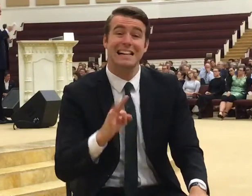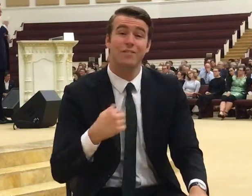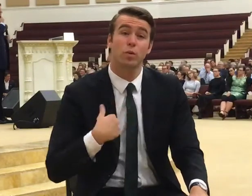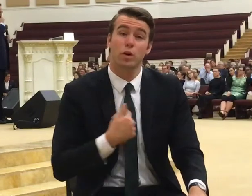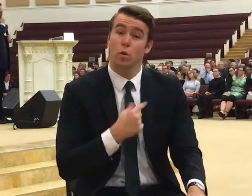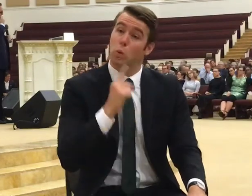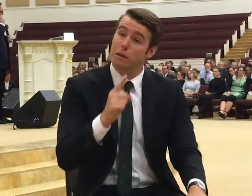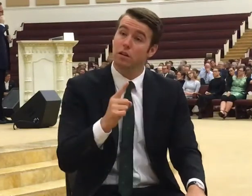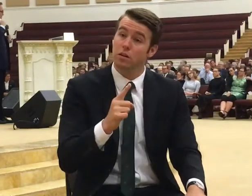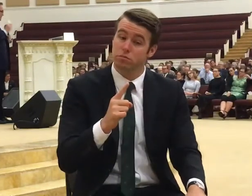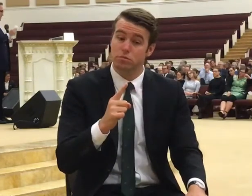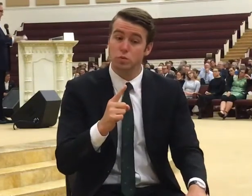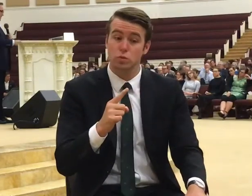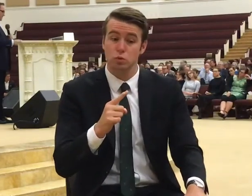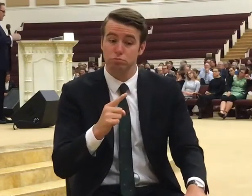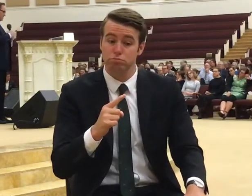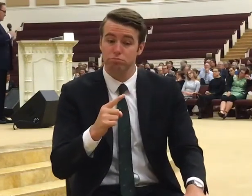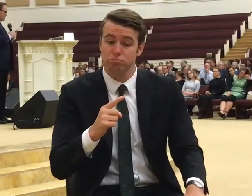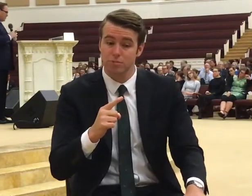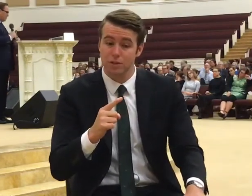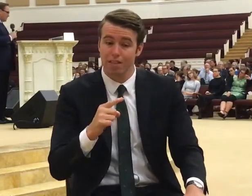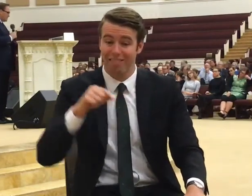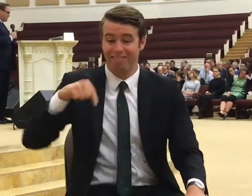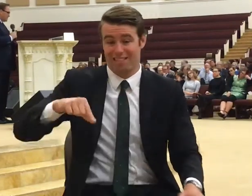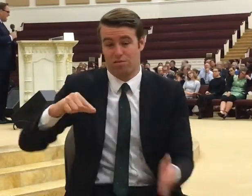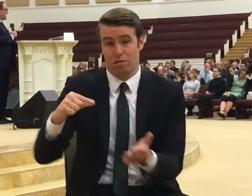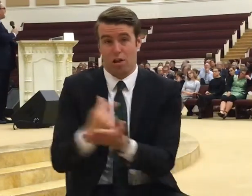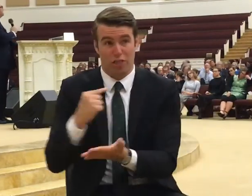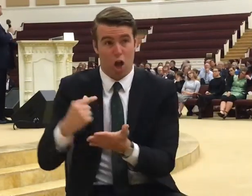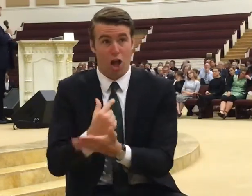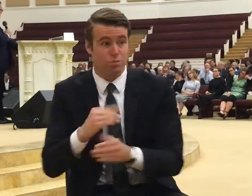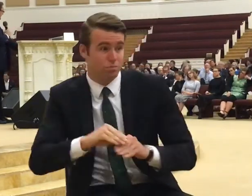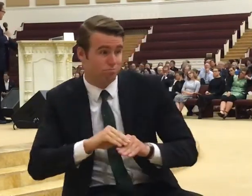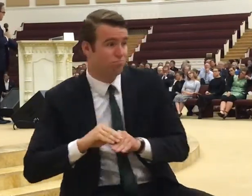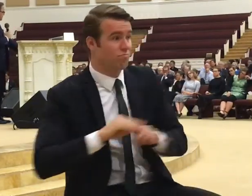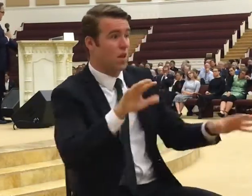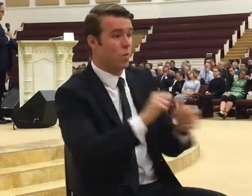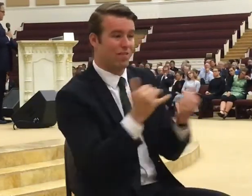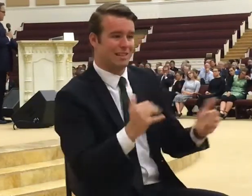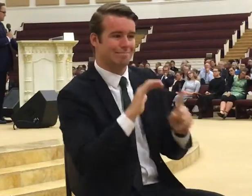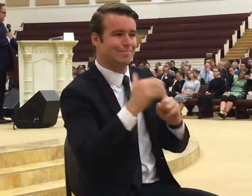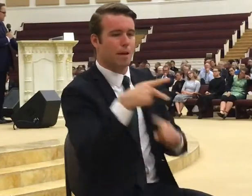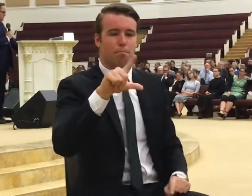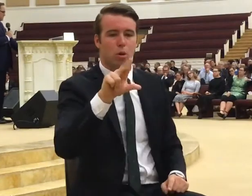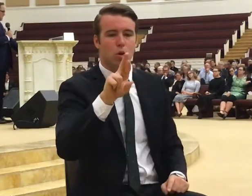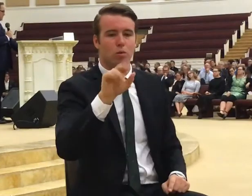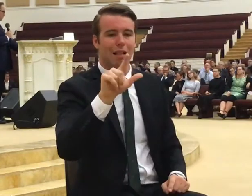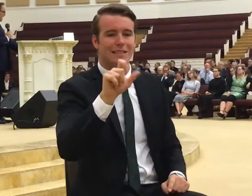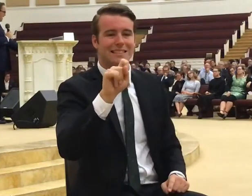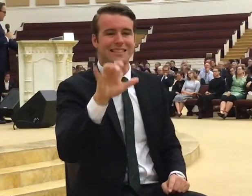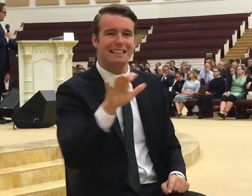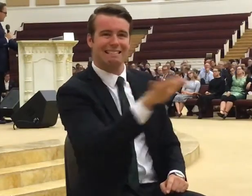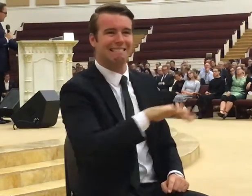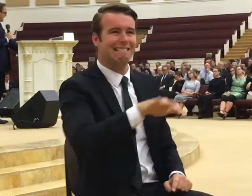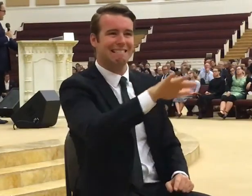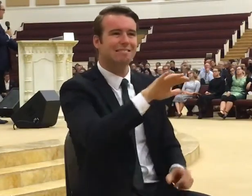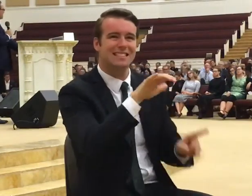this gospel into this pluralistic society, there's 3 things that